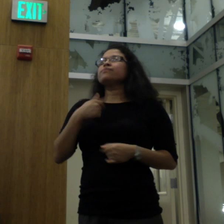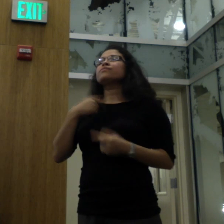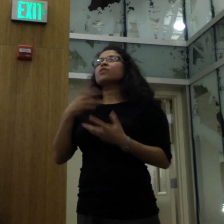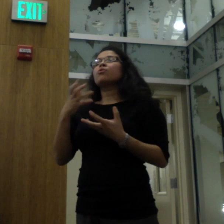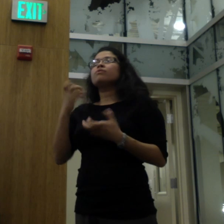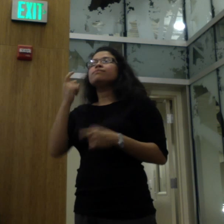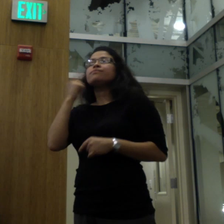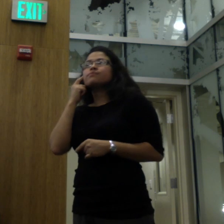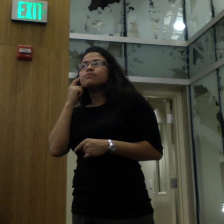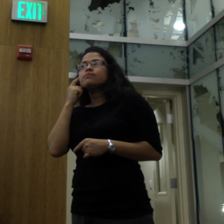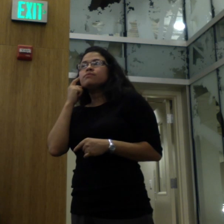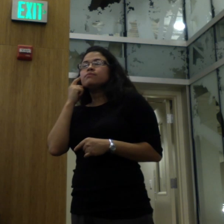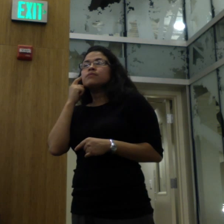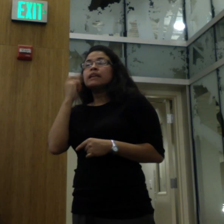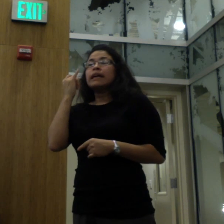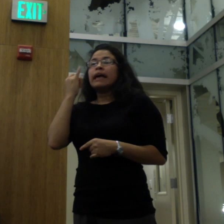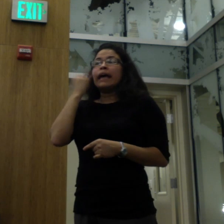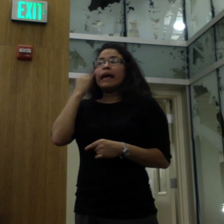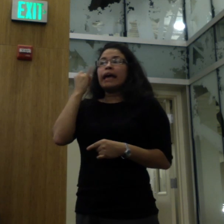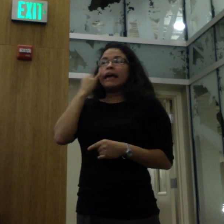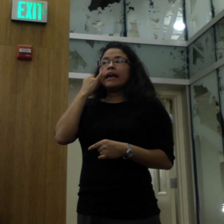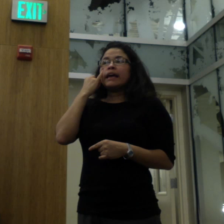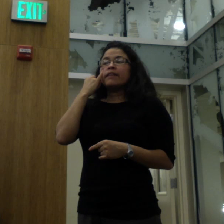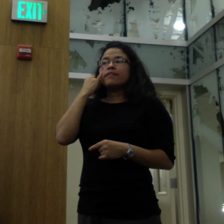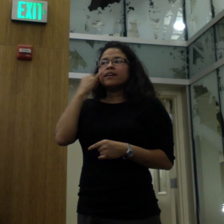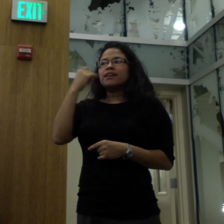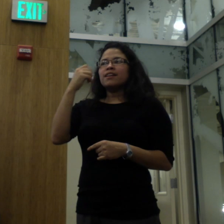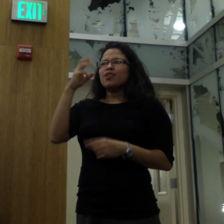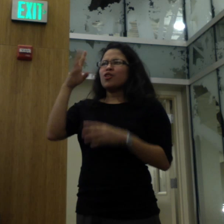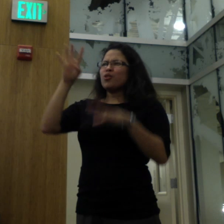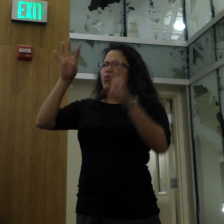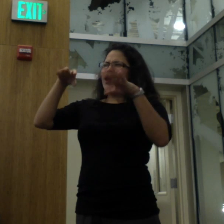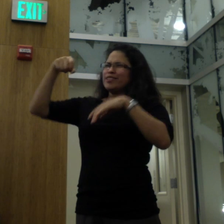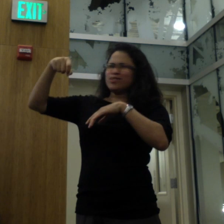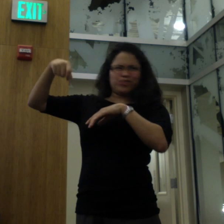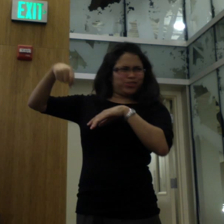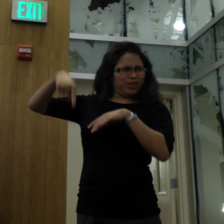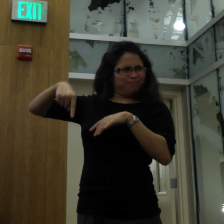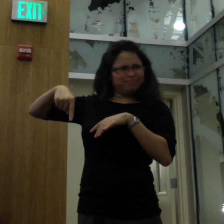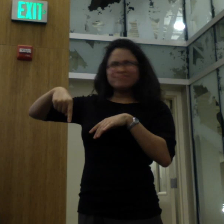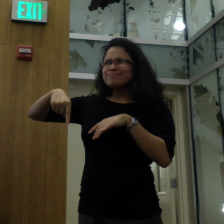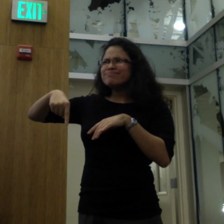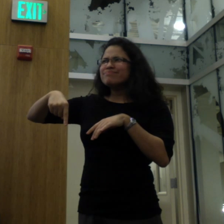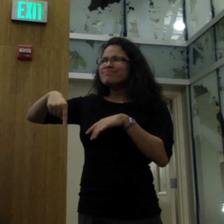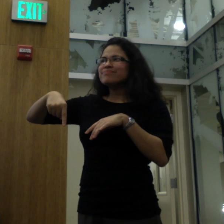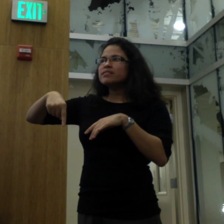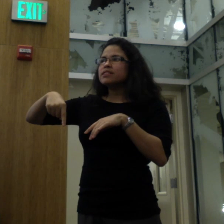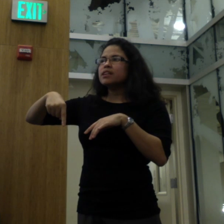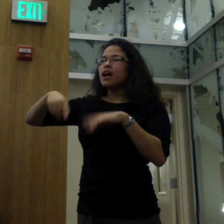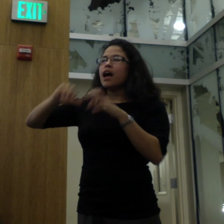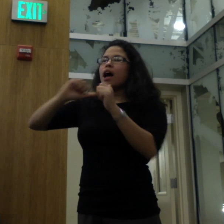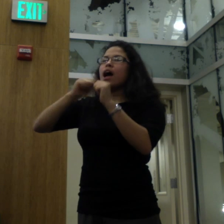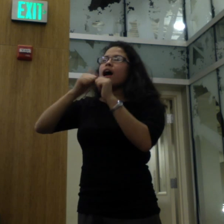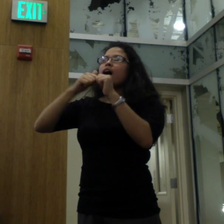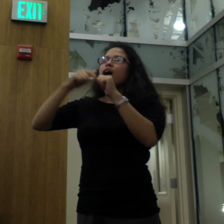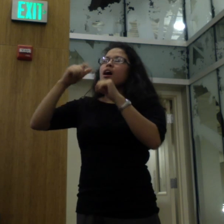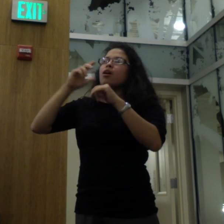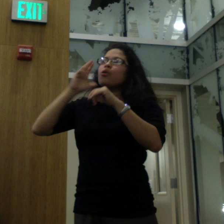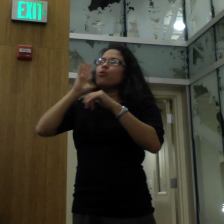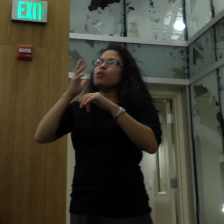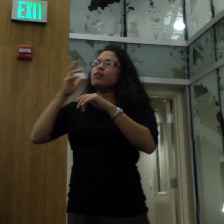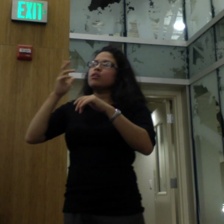the mind, if a raindrop had a mind, put yourself into the physics of how a raindrop